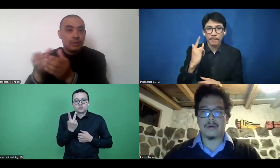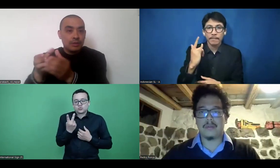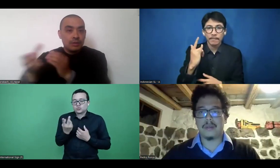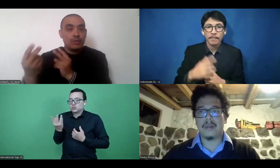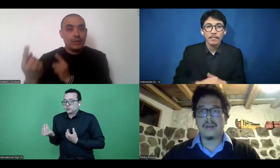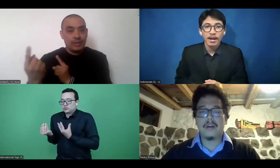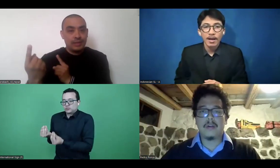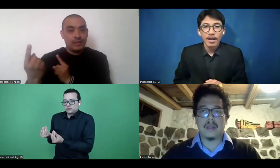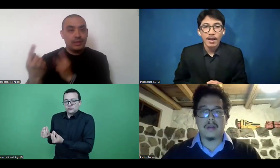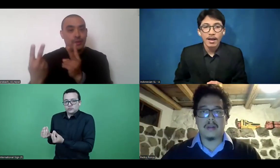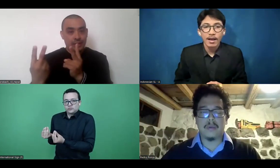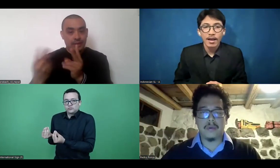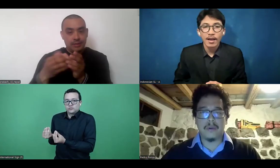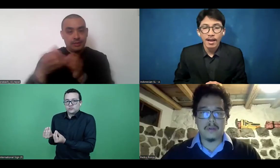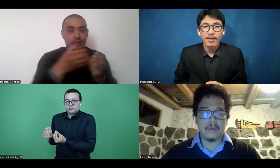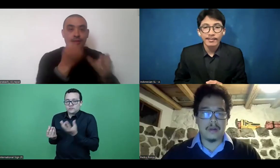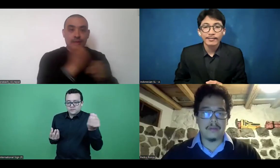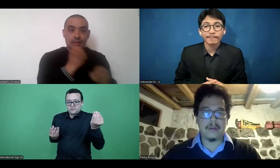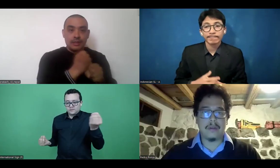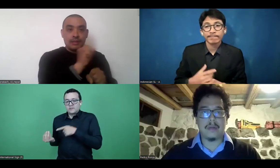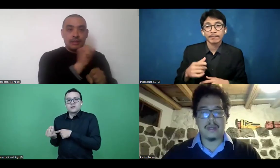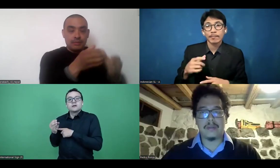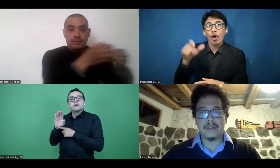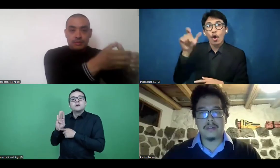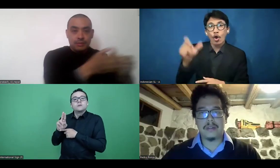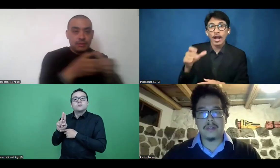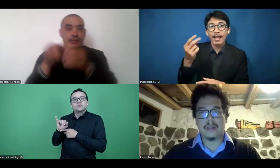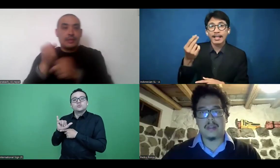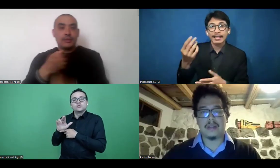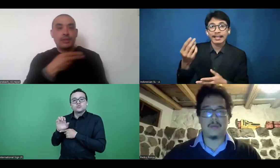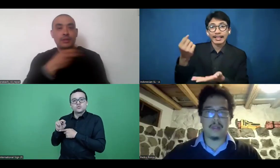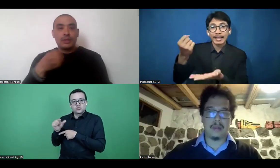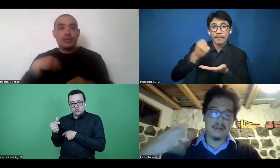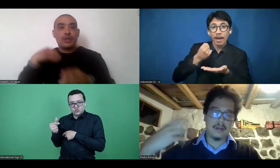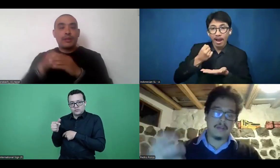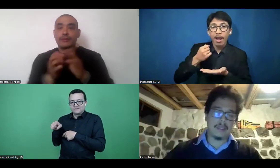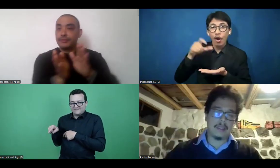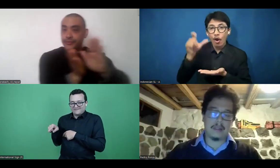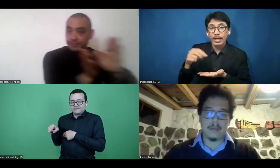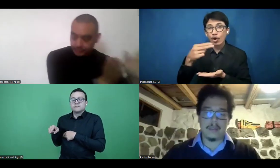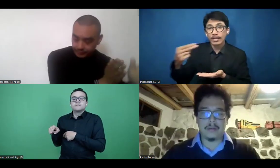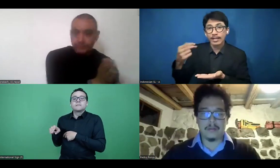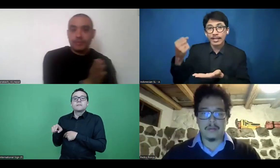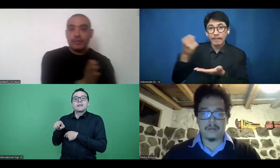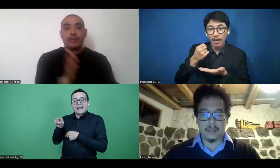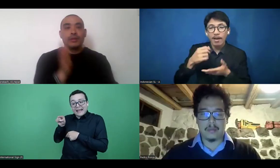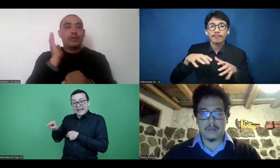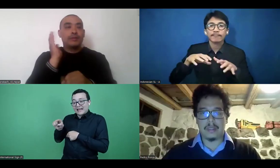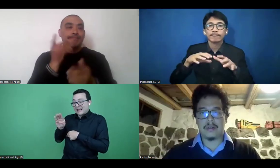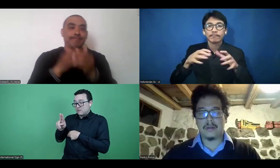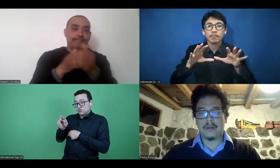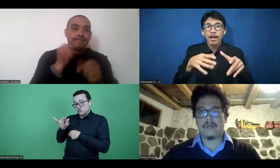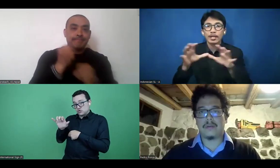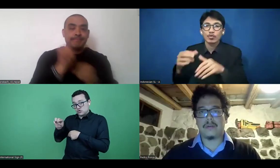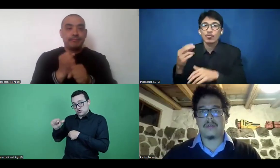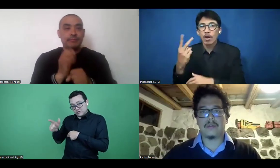is going to be with my colleague Buyung in one of the breakout sessions, and he will facilitate a bit of